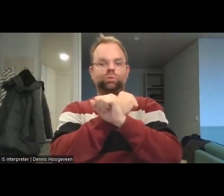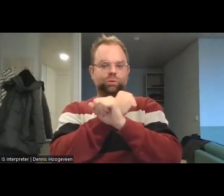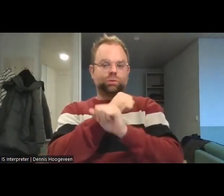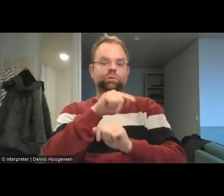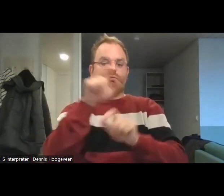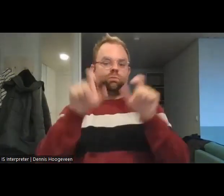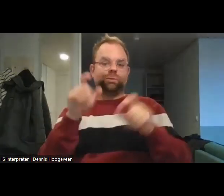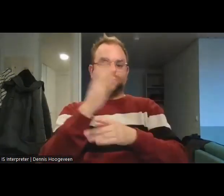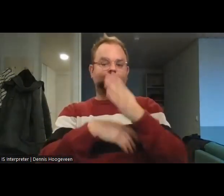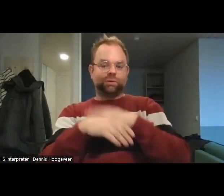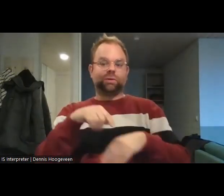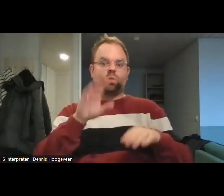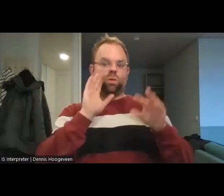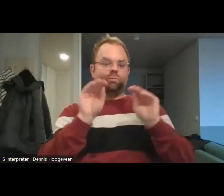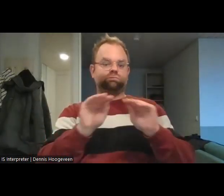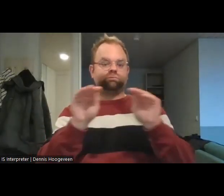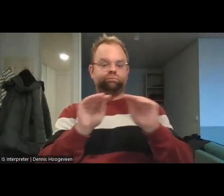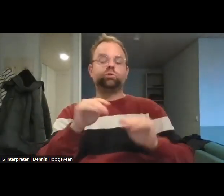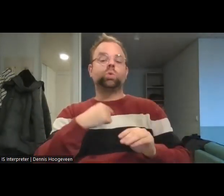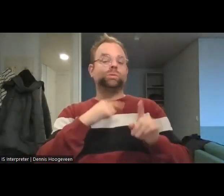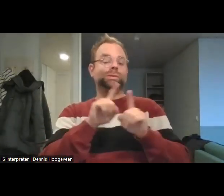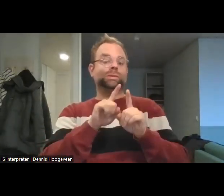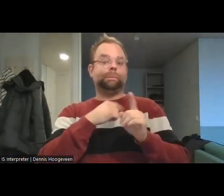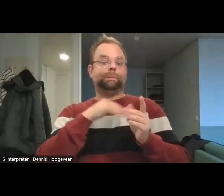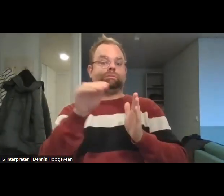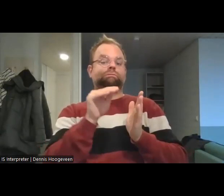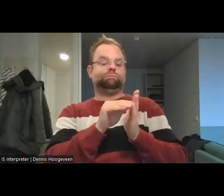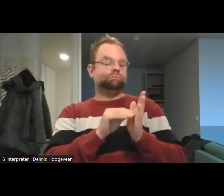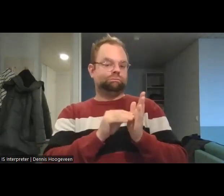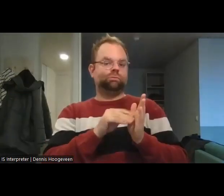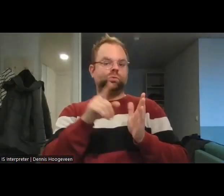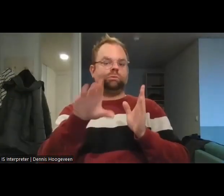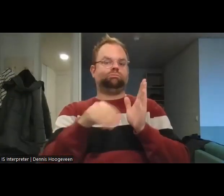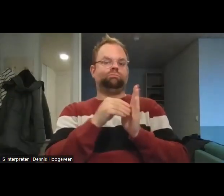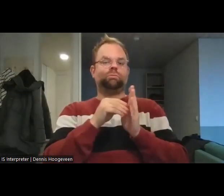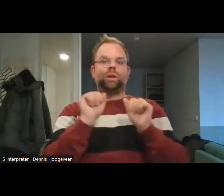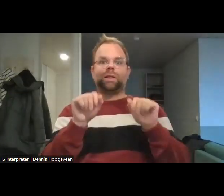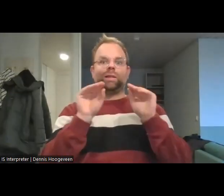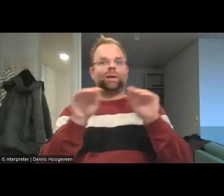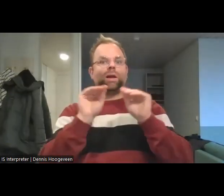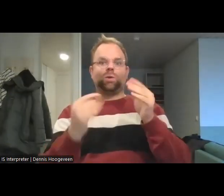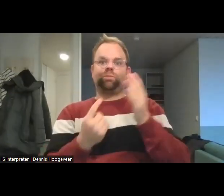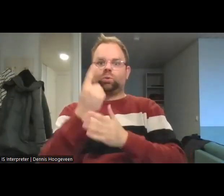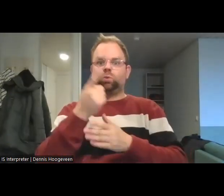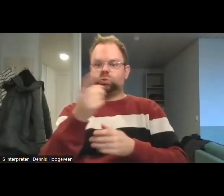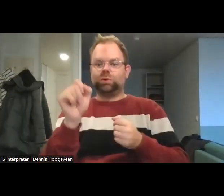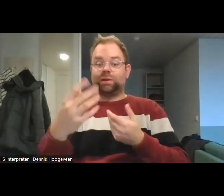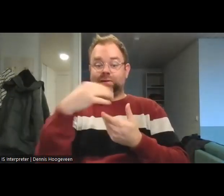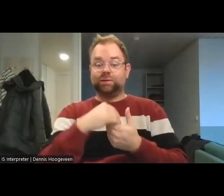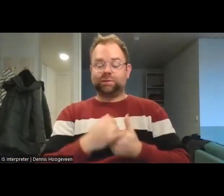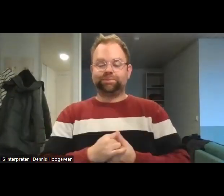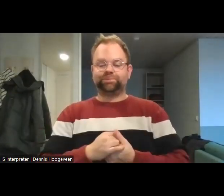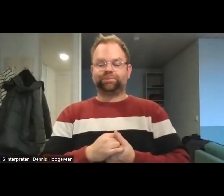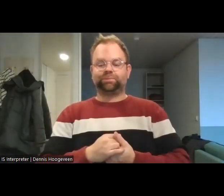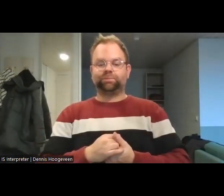training opportunities. And this is something that we could do with who registered in the webinar. So thank